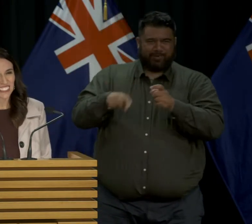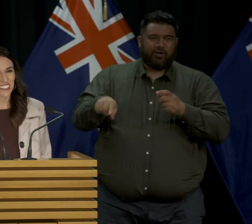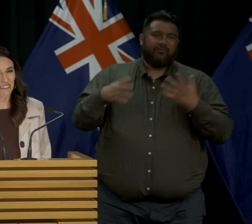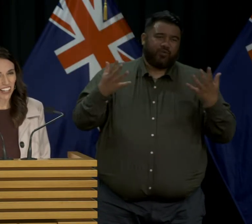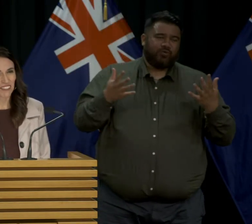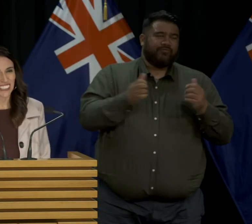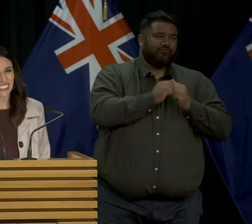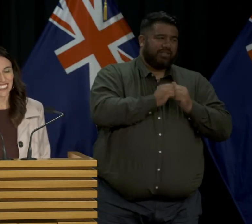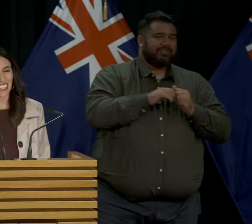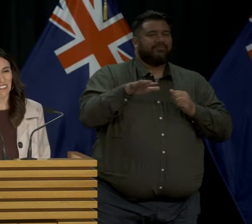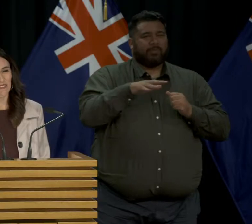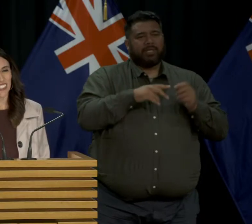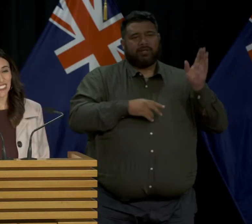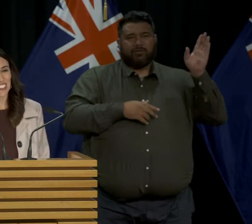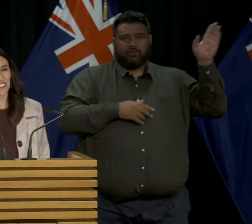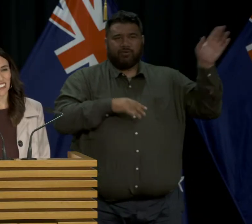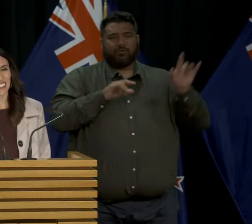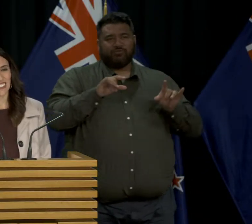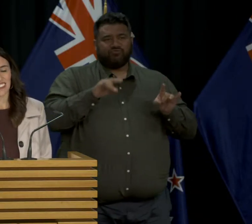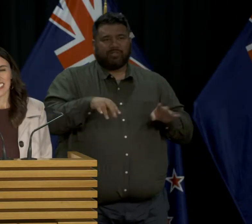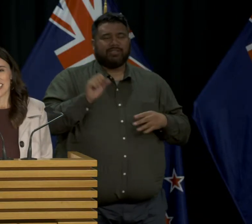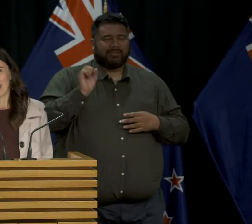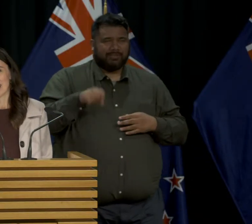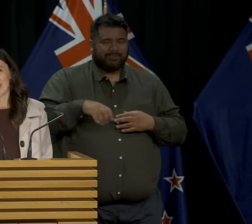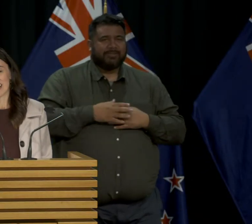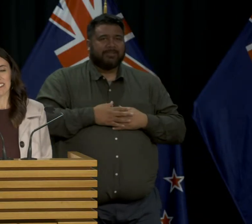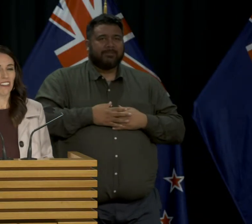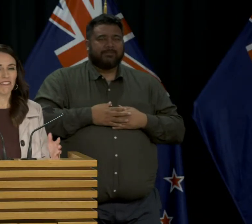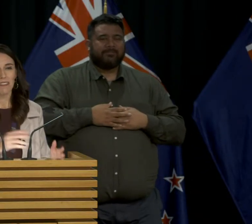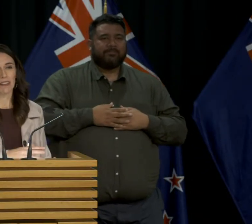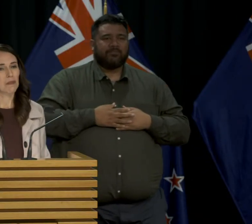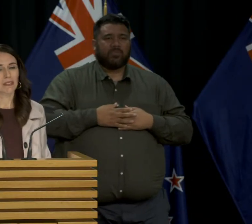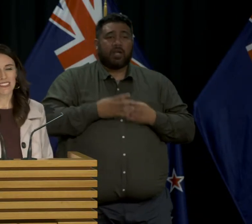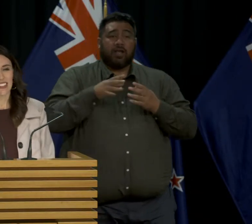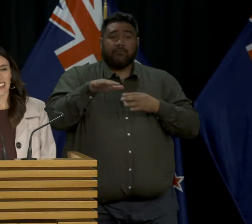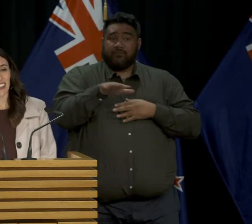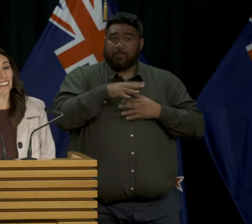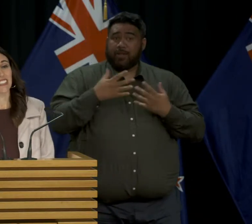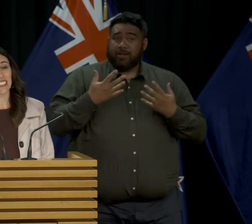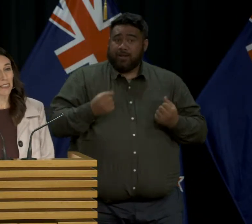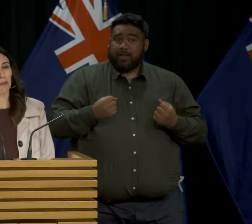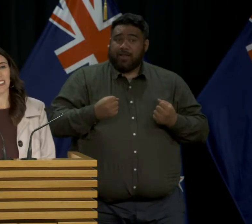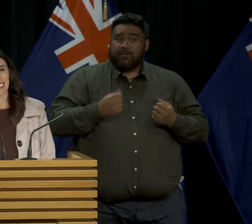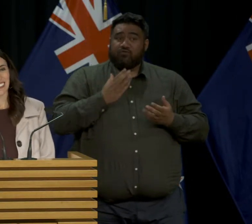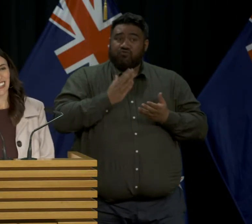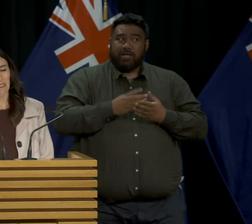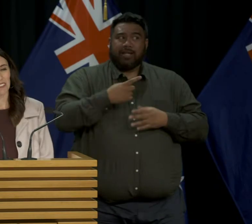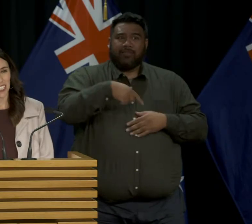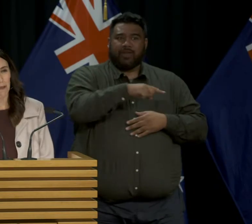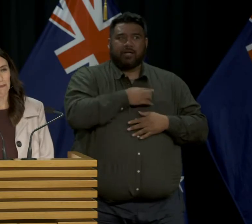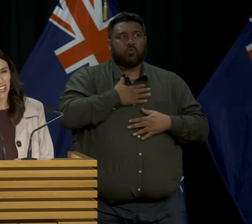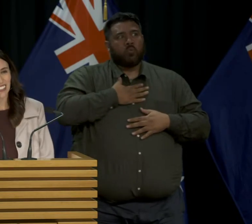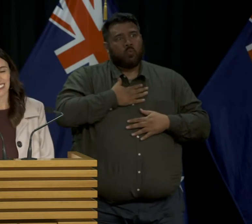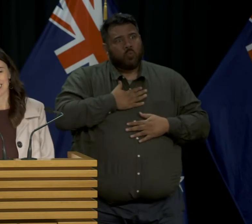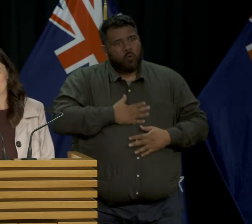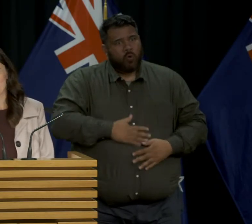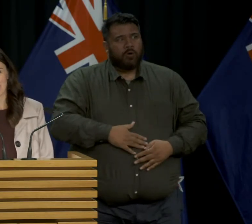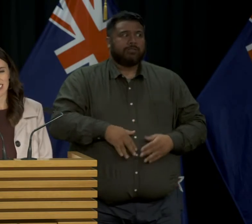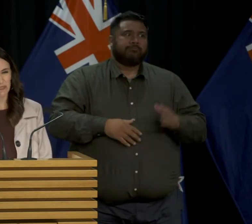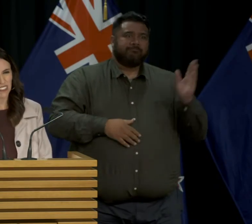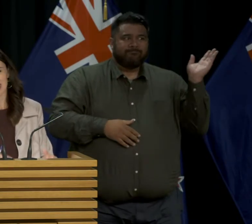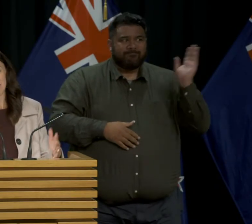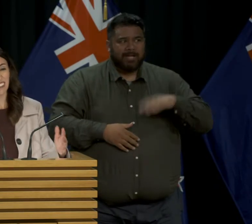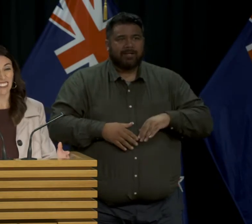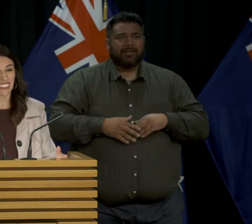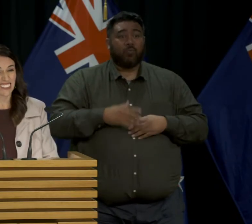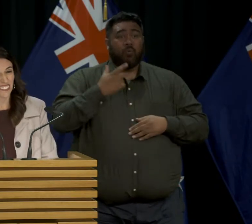have friends and family in Australia. I have some family members that are really desperate to come back, in some